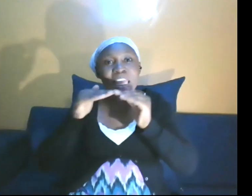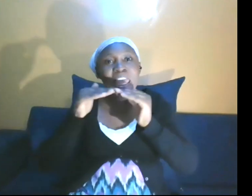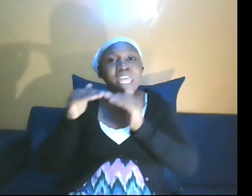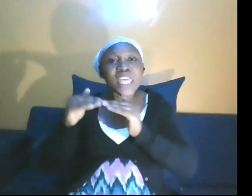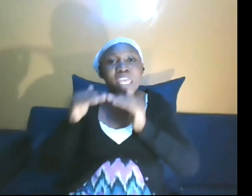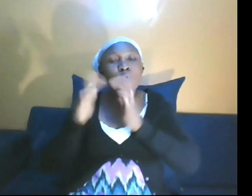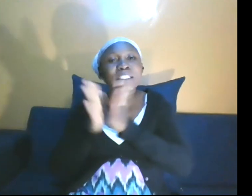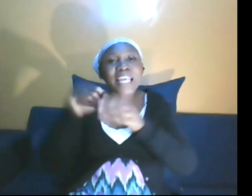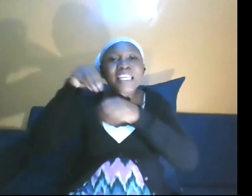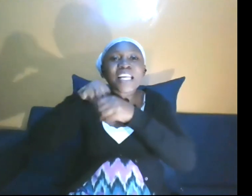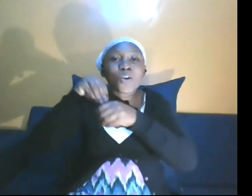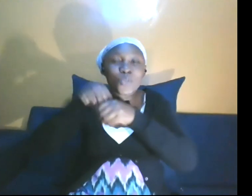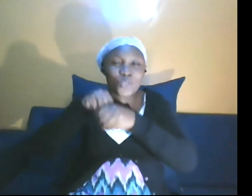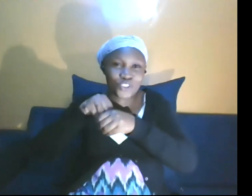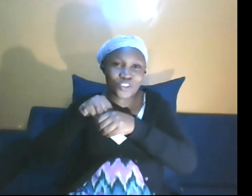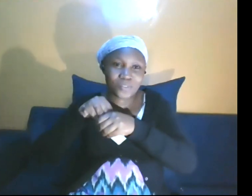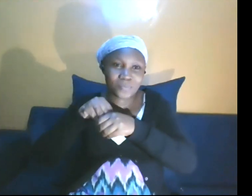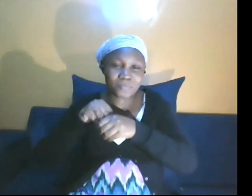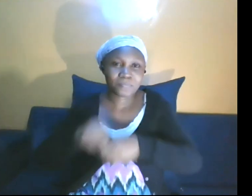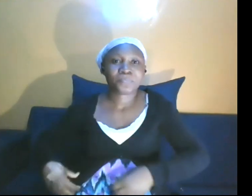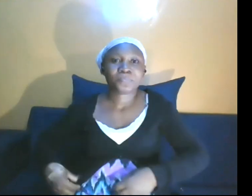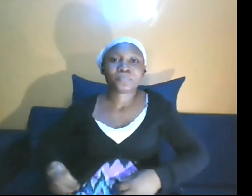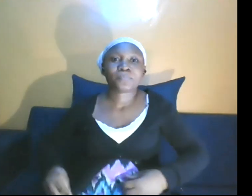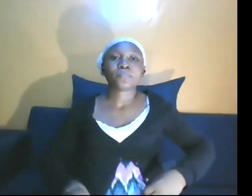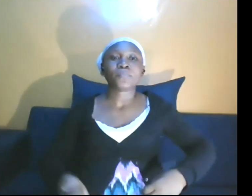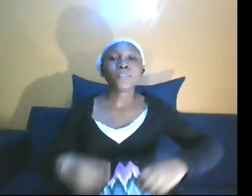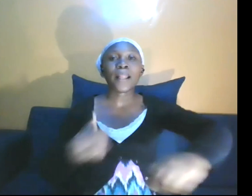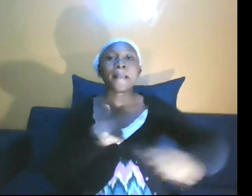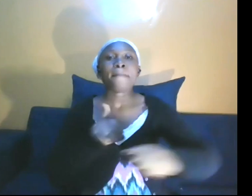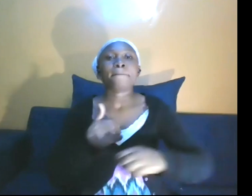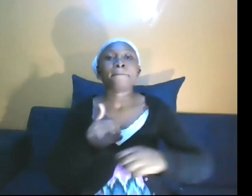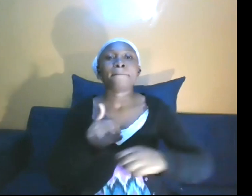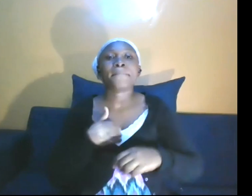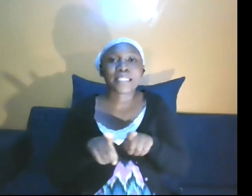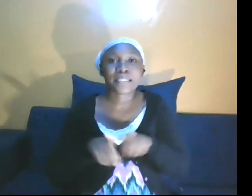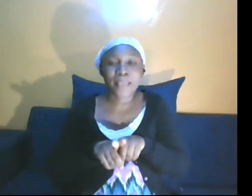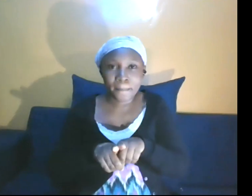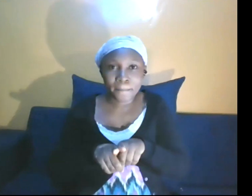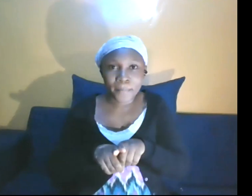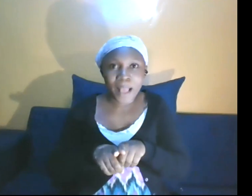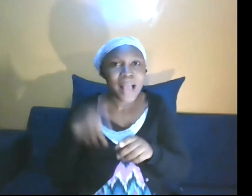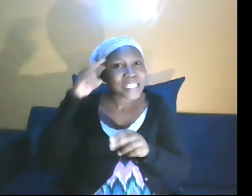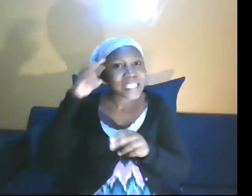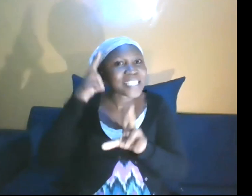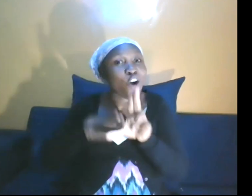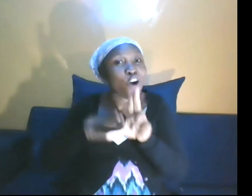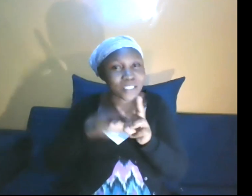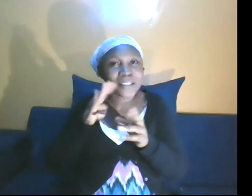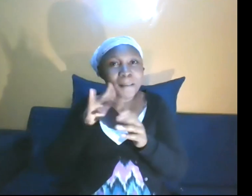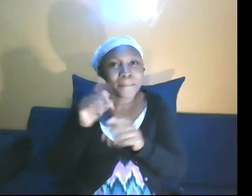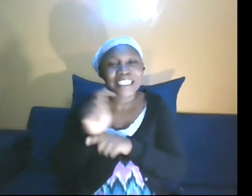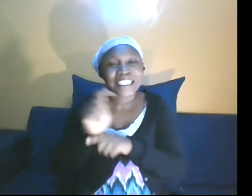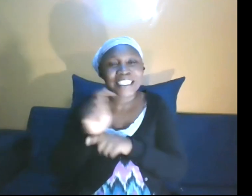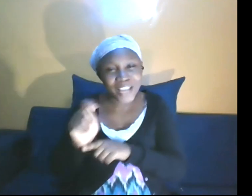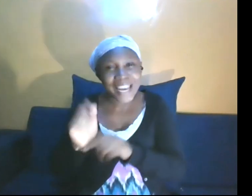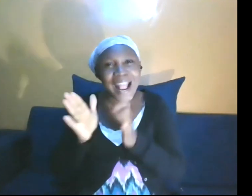that's a whole other side of what I actually do. And I'm a paleoanthropologist by training and a biological anthropologist. So that's